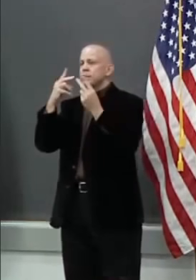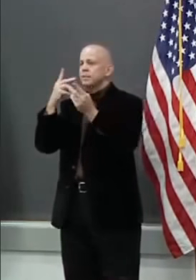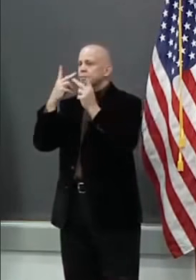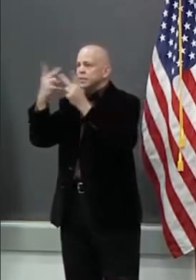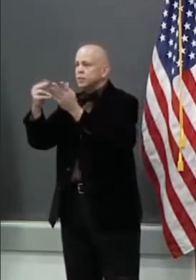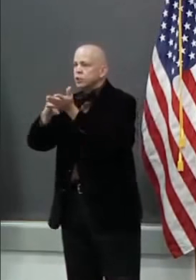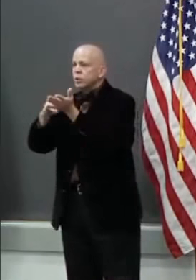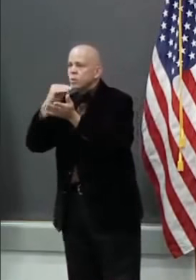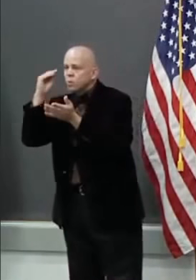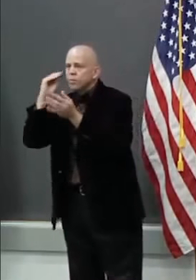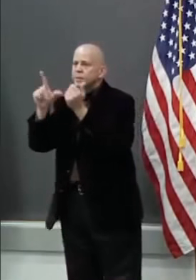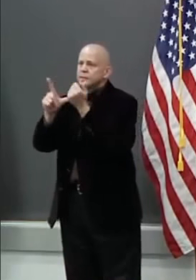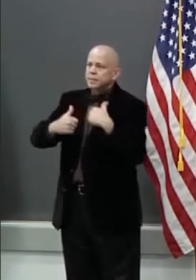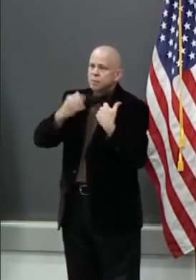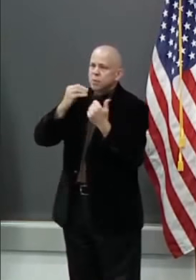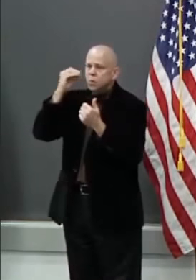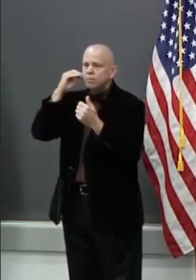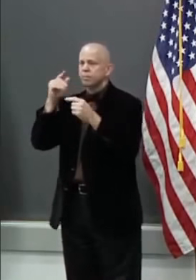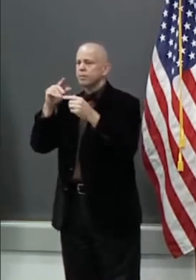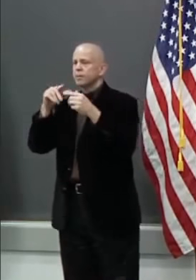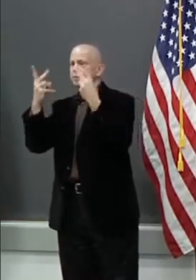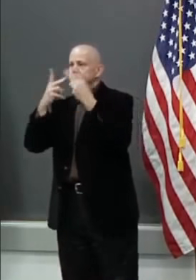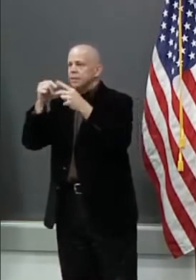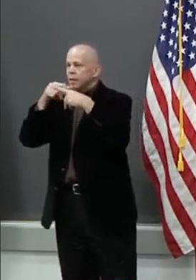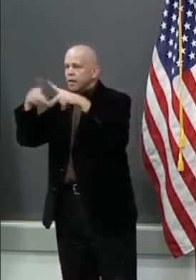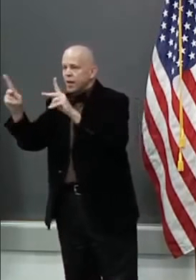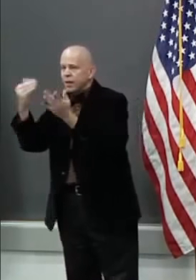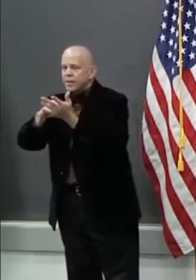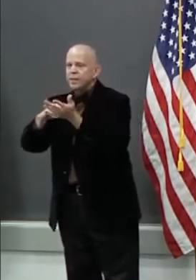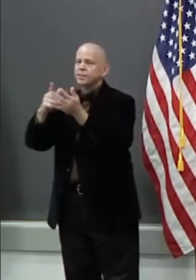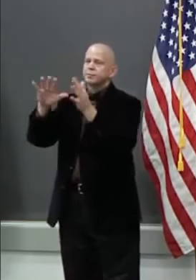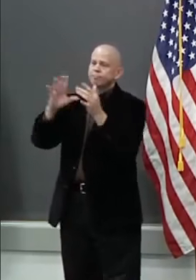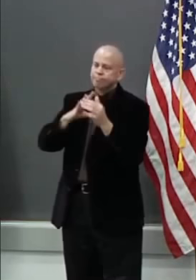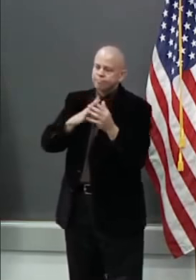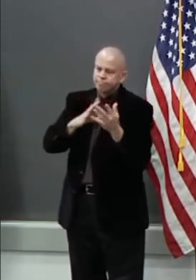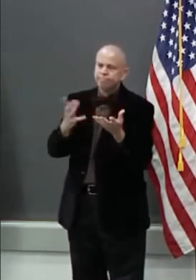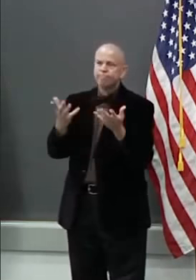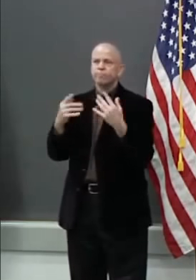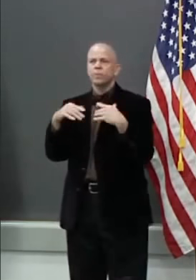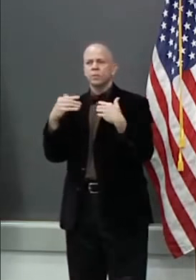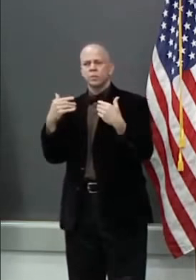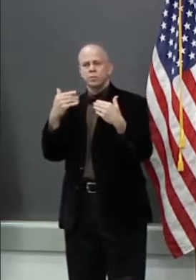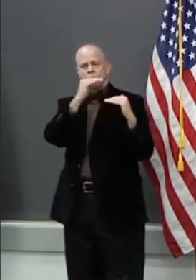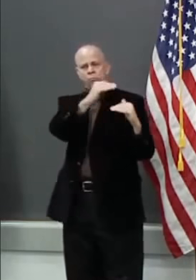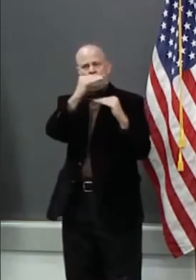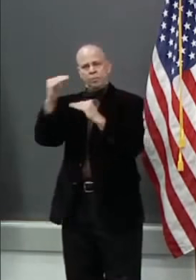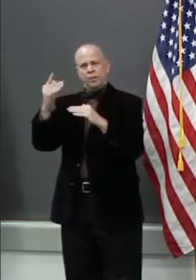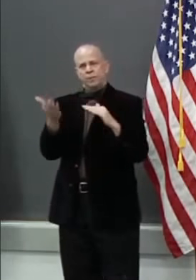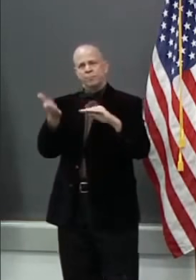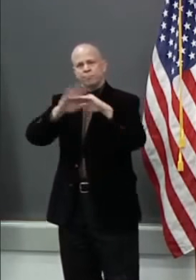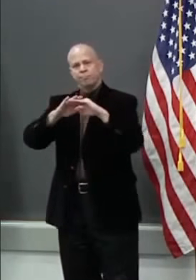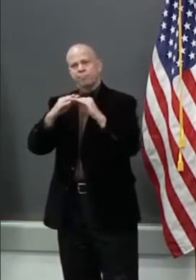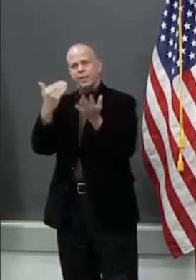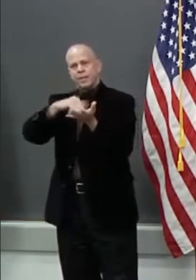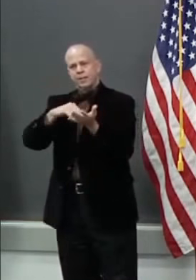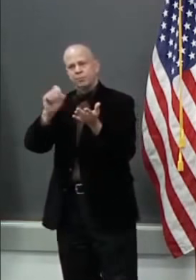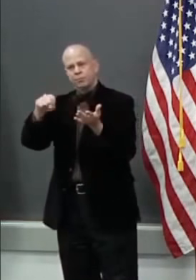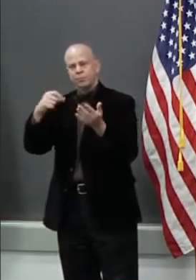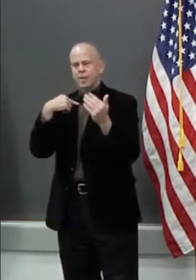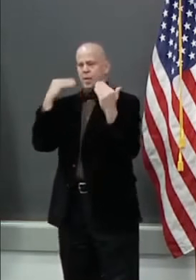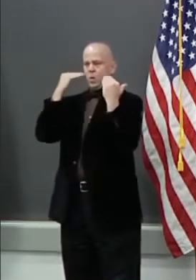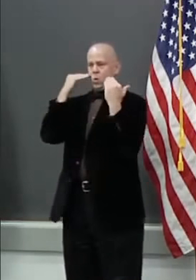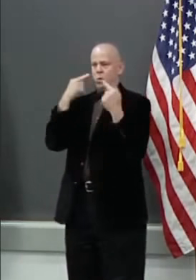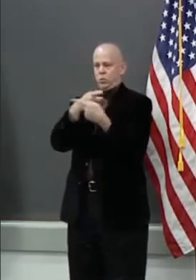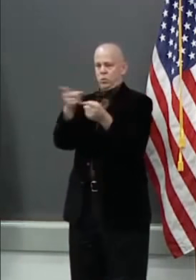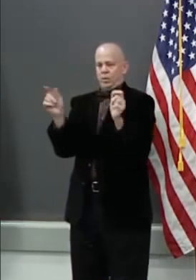visitation again. And while that has just restarted on an indoor capacity, that limit is coming in place again. I know Oregonians will come together and do